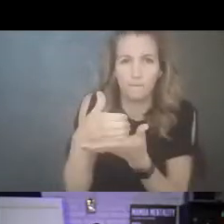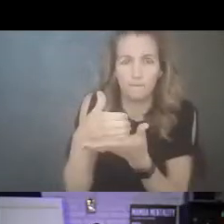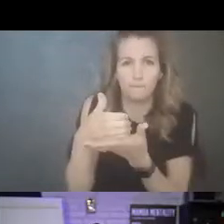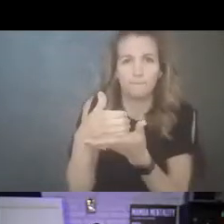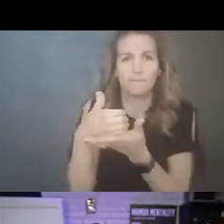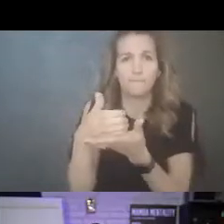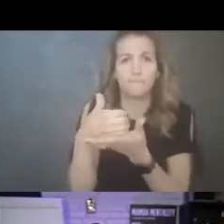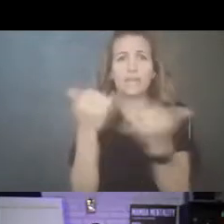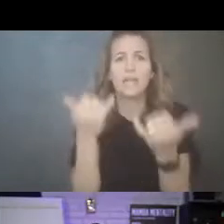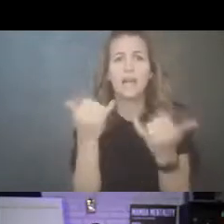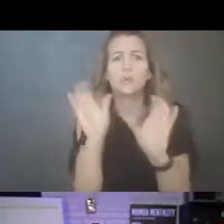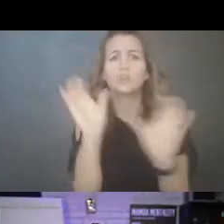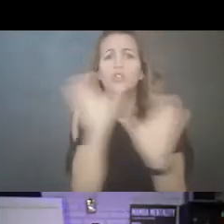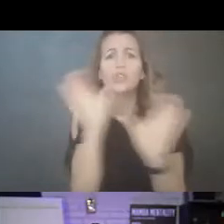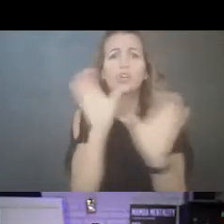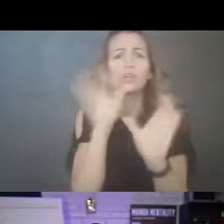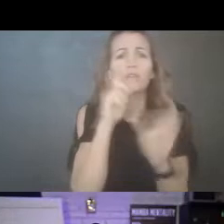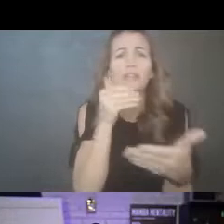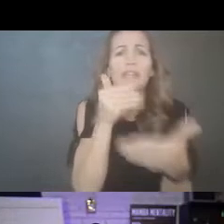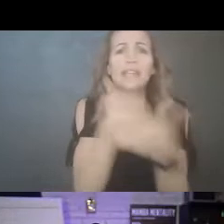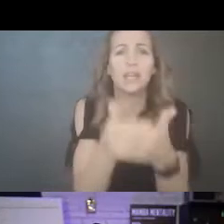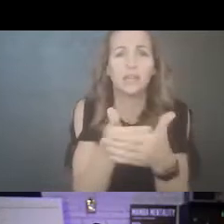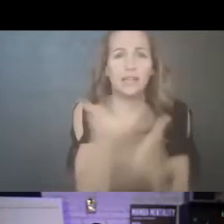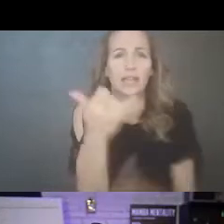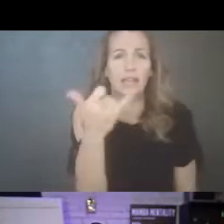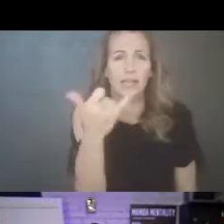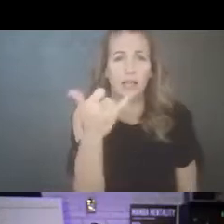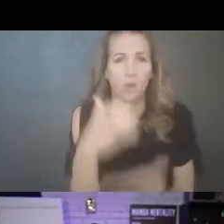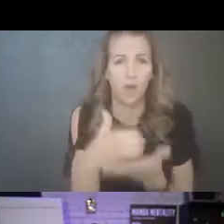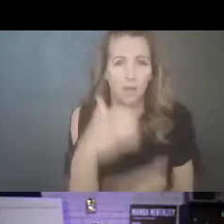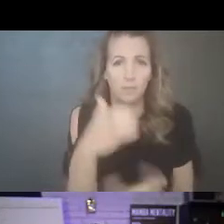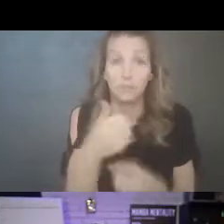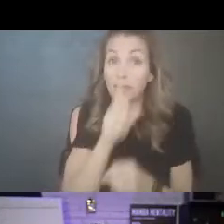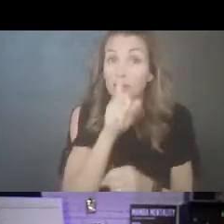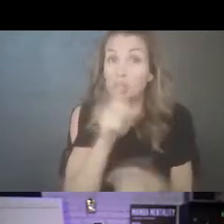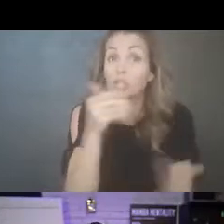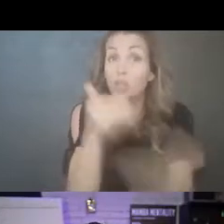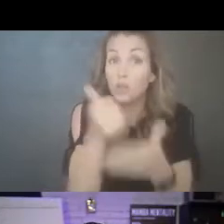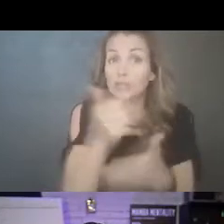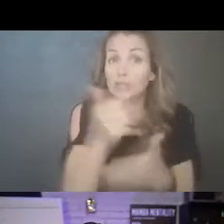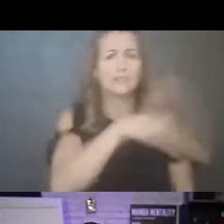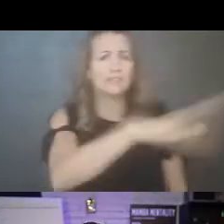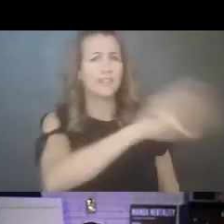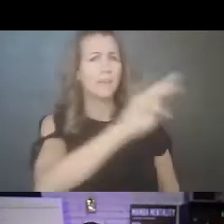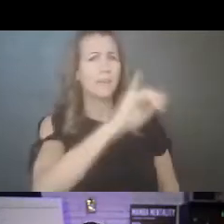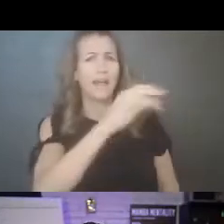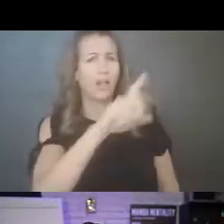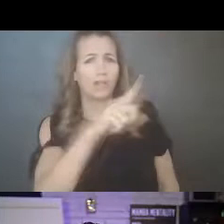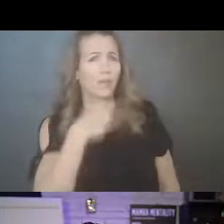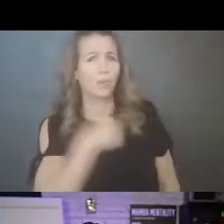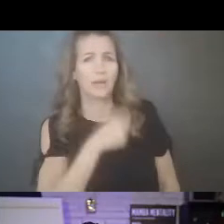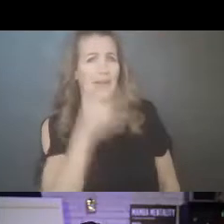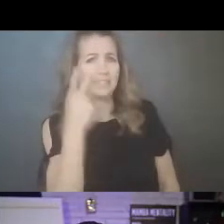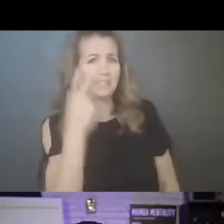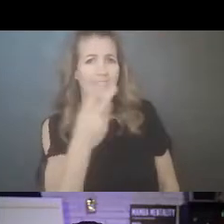Now search for the nearest yellow cup. Make sure it's the closest one. We're not seeing the screen.